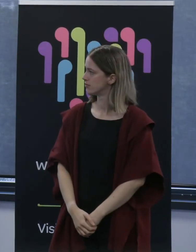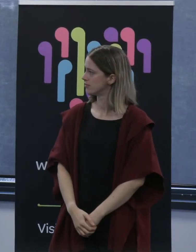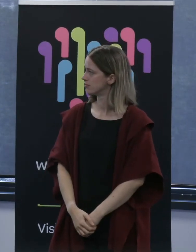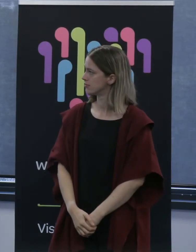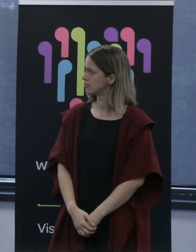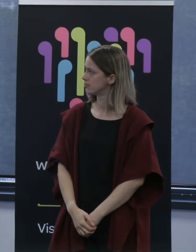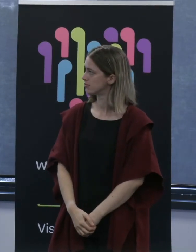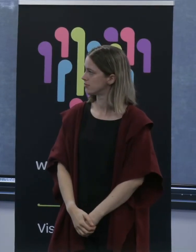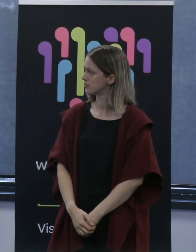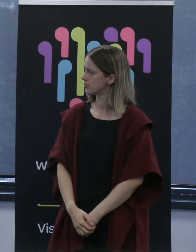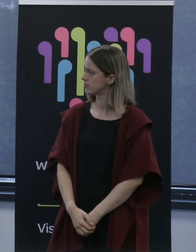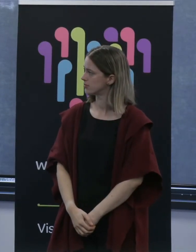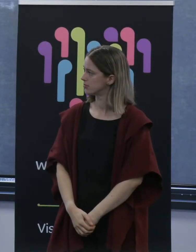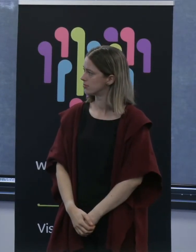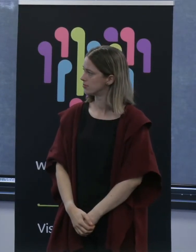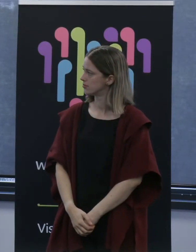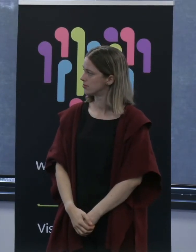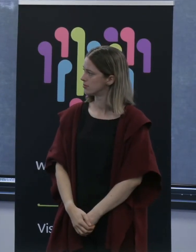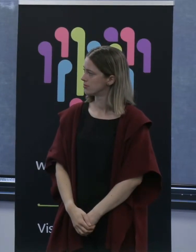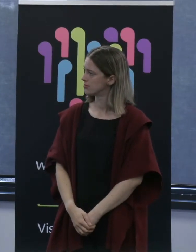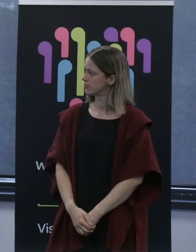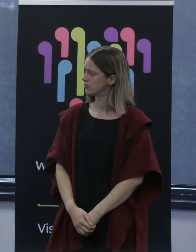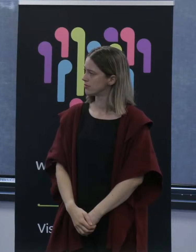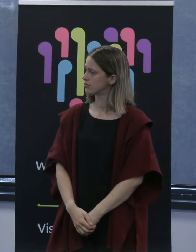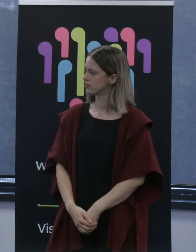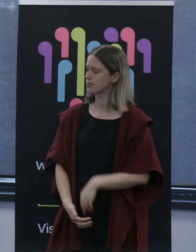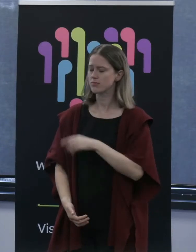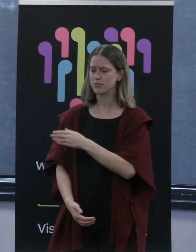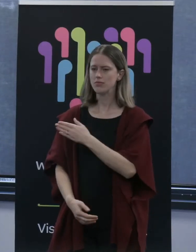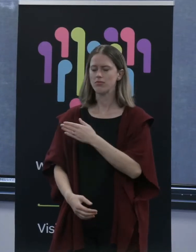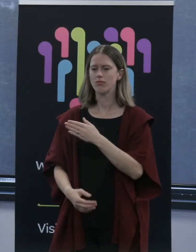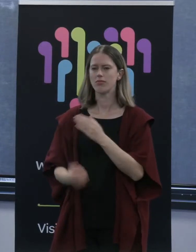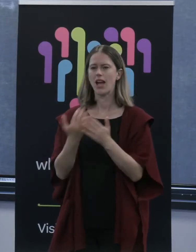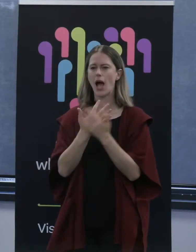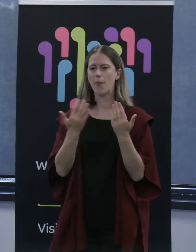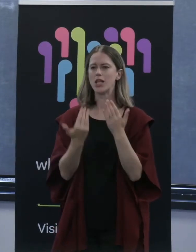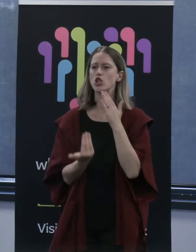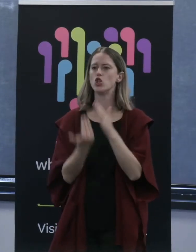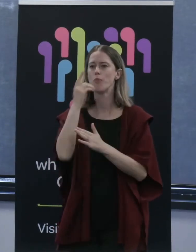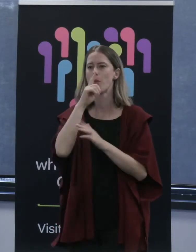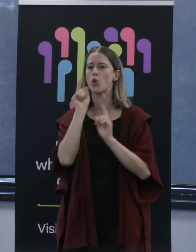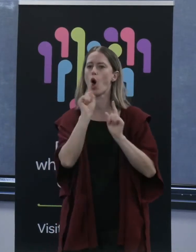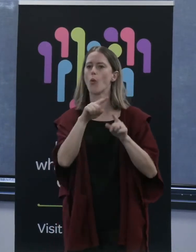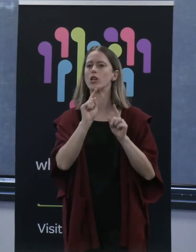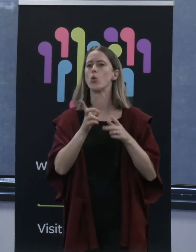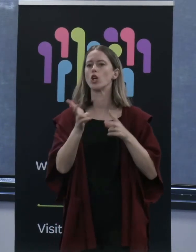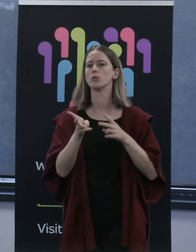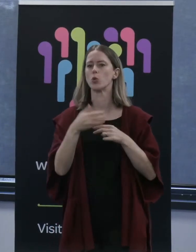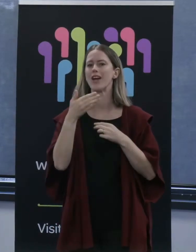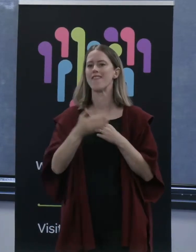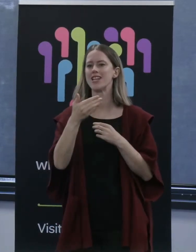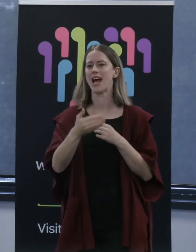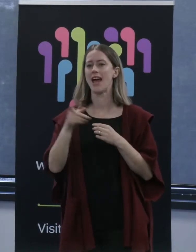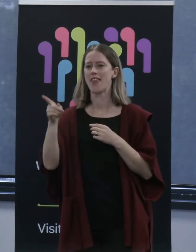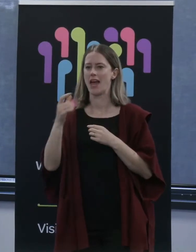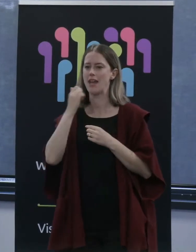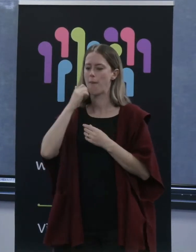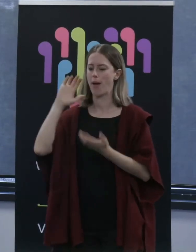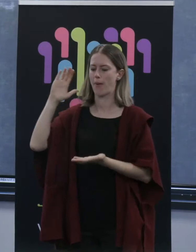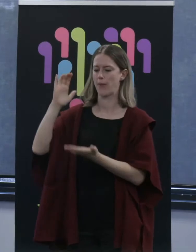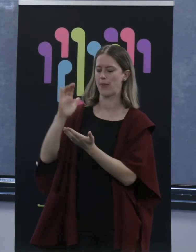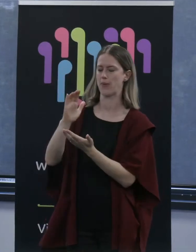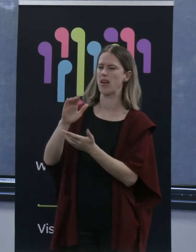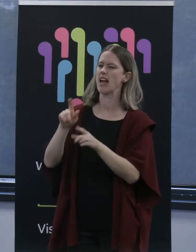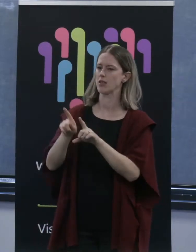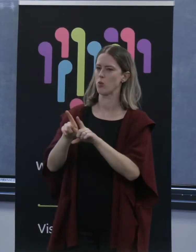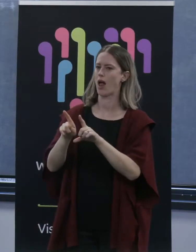Slide 3 actually shows new hospital admissions each day, and we can see that that is trending downwards as much more as we